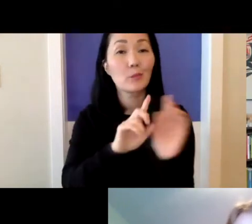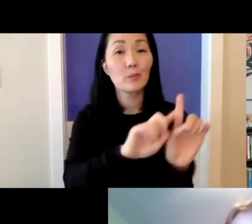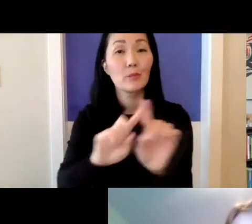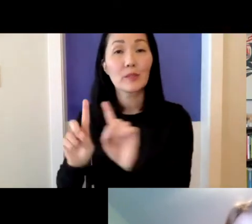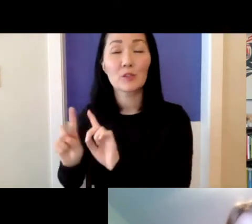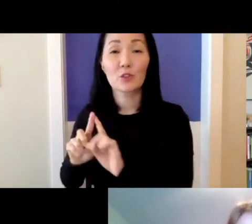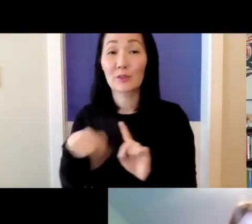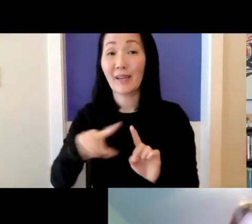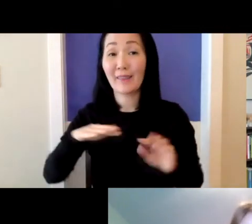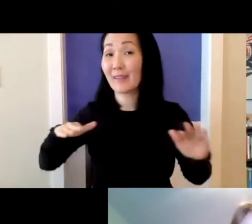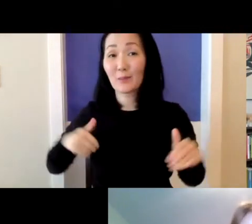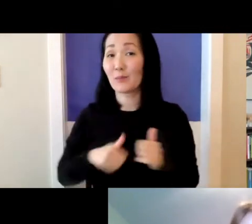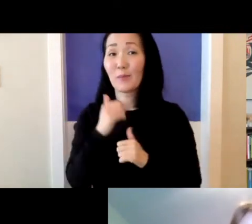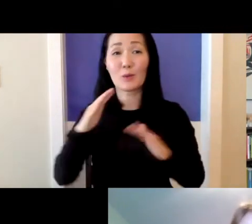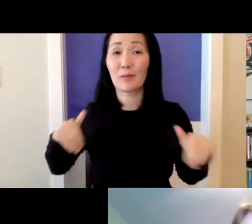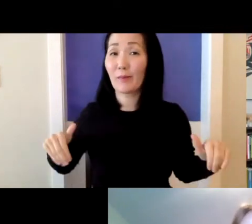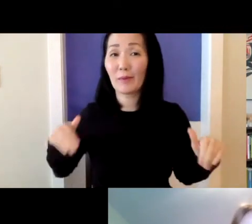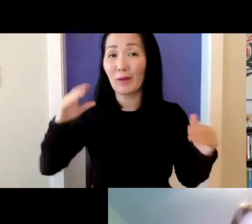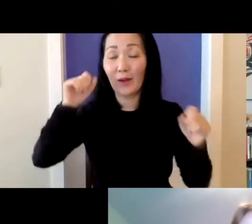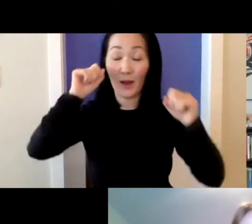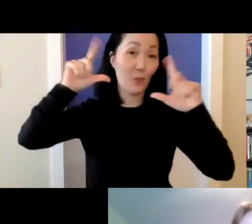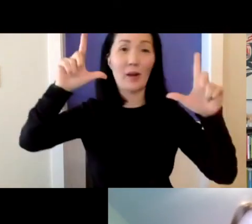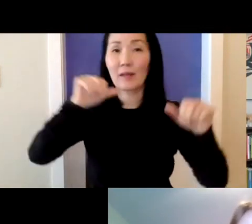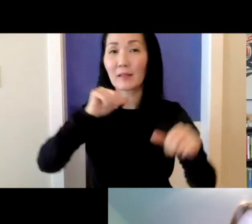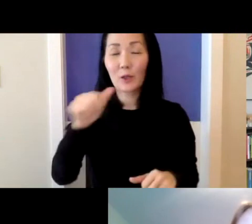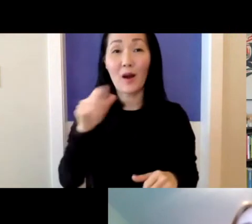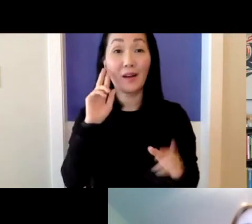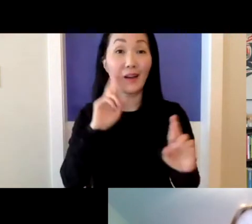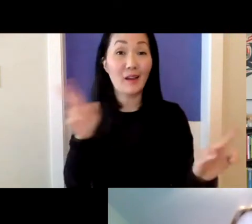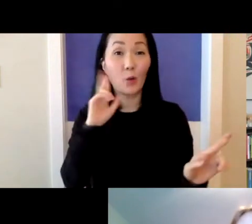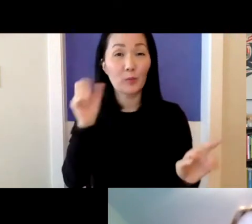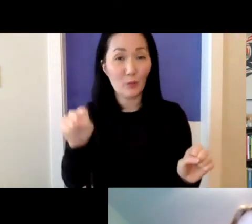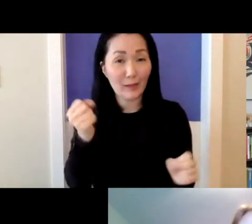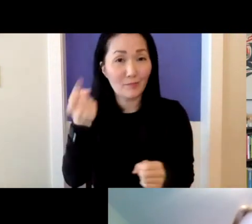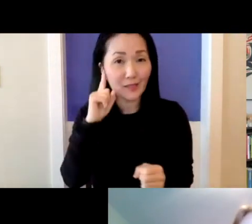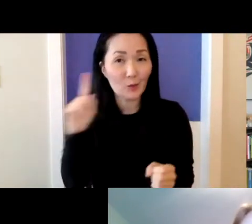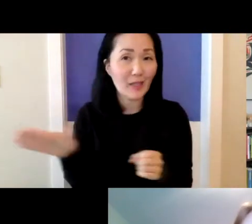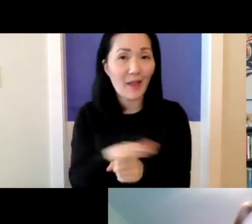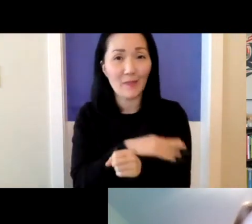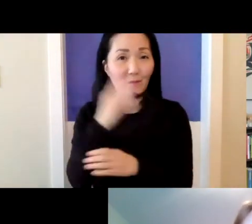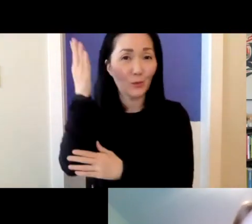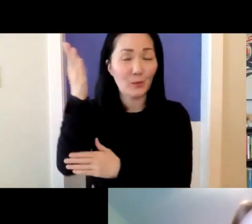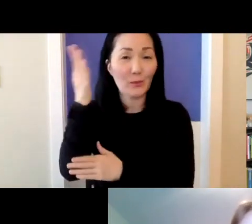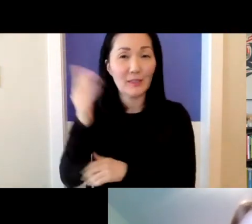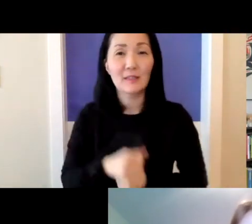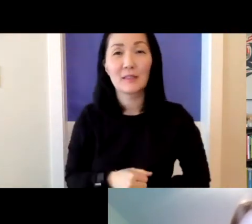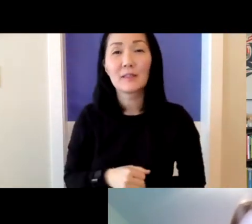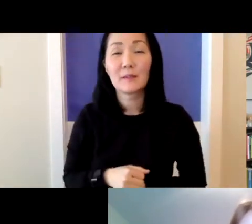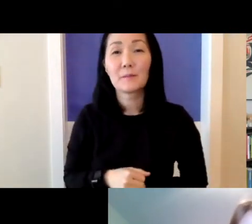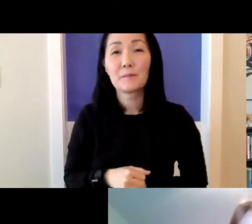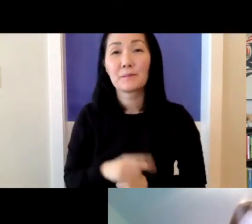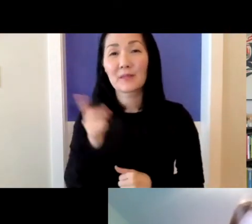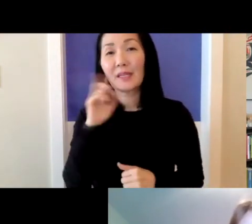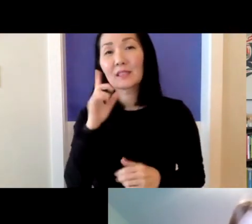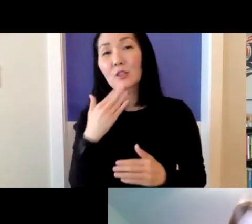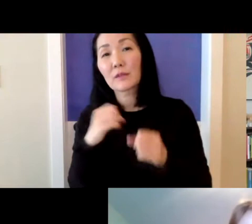awake yet, hopefully you are now and really got to take in all of that information, because I think it'll be really helpful in grounding our conversation